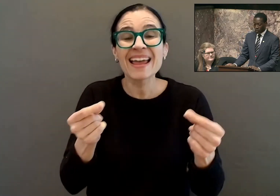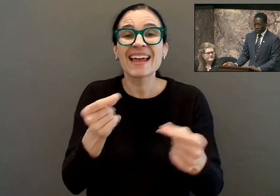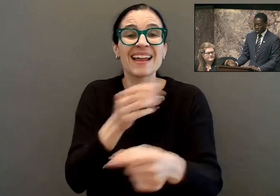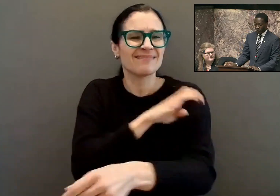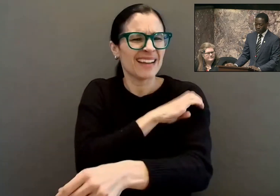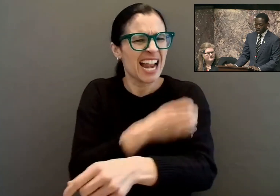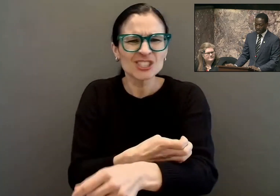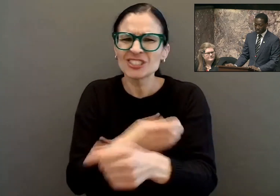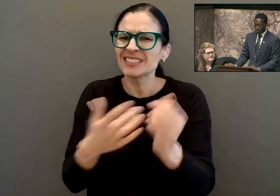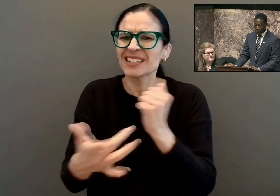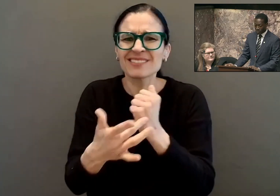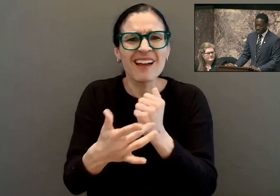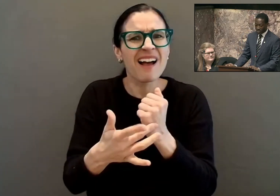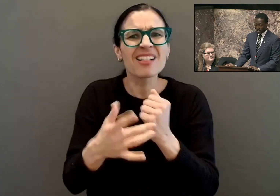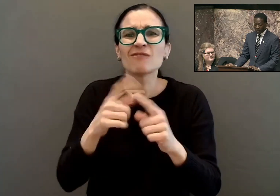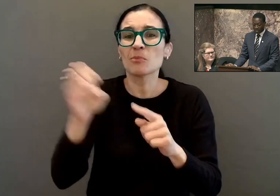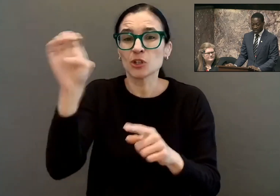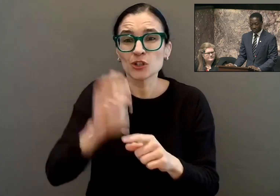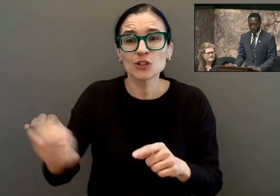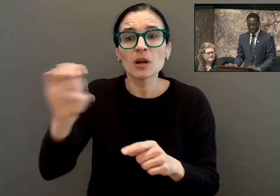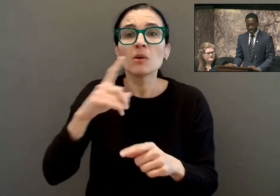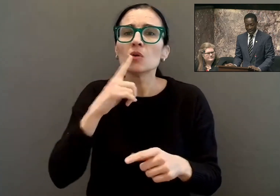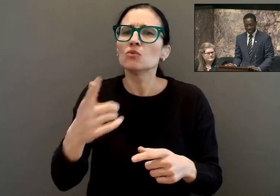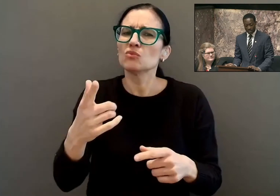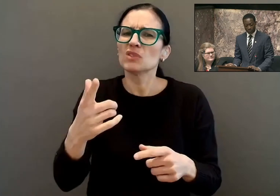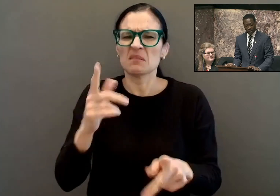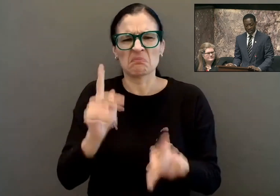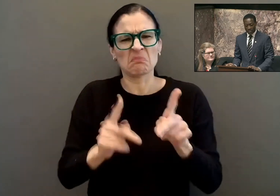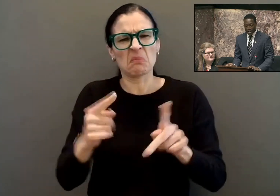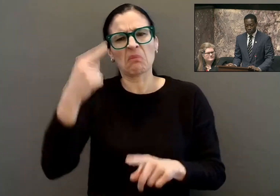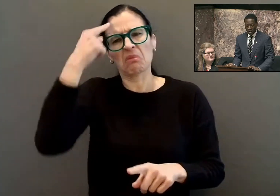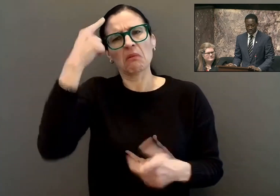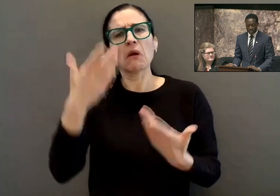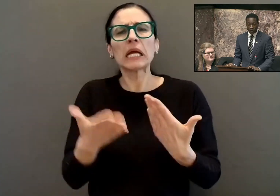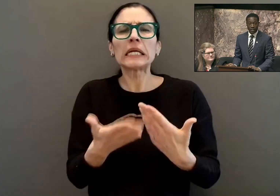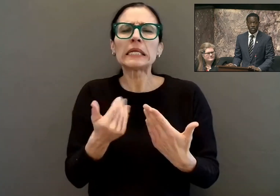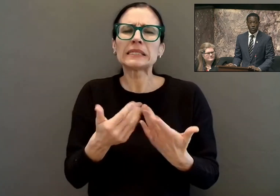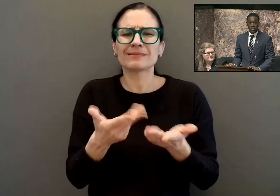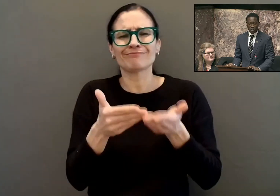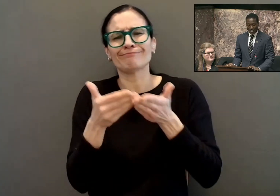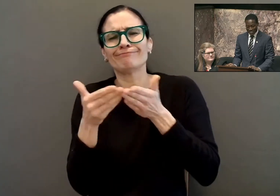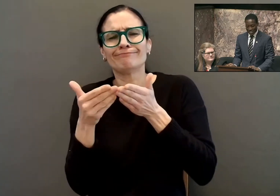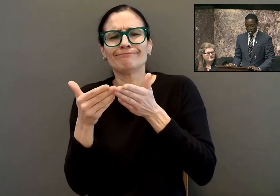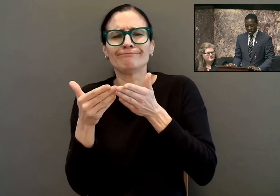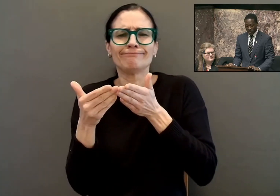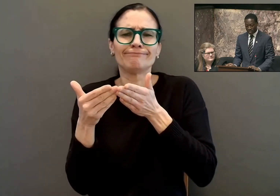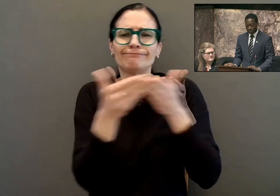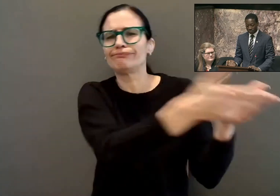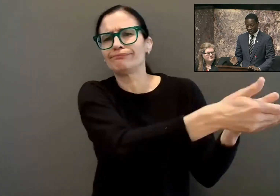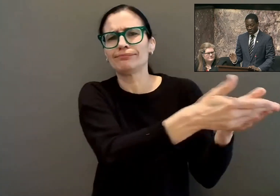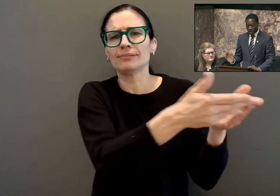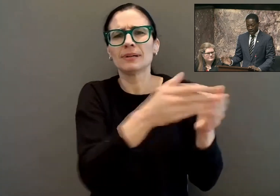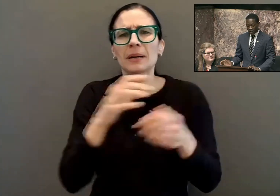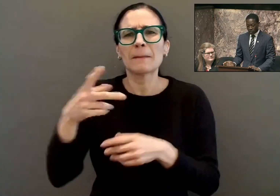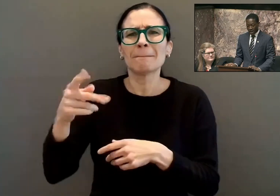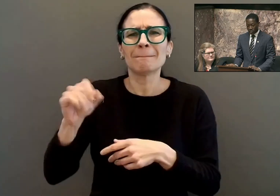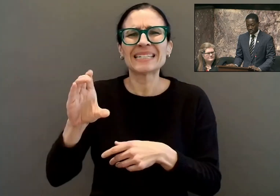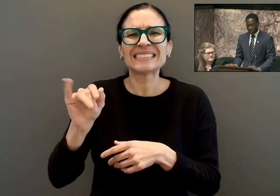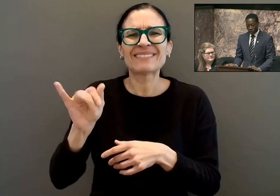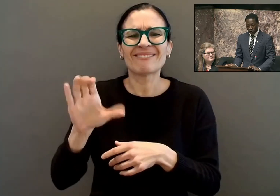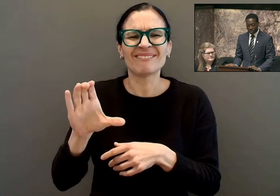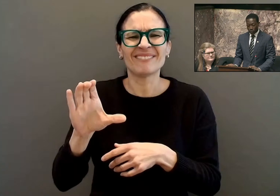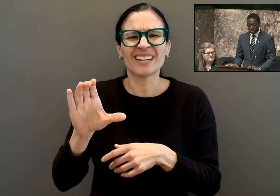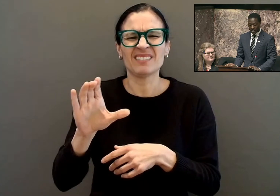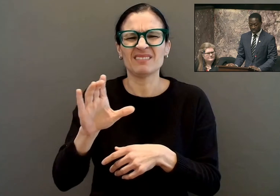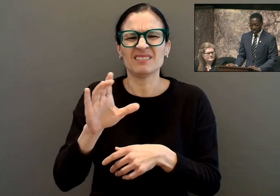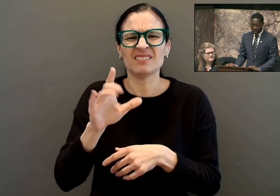easier, to ship across the Pacific than across Canada. That's why considering a short sea shipping strategy